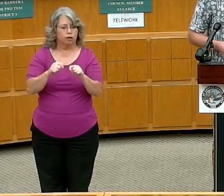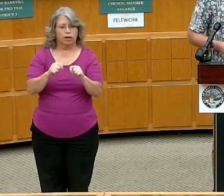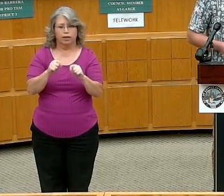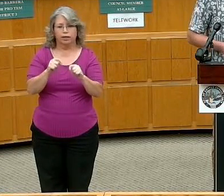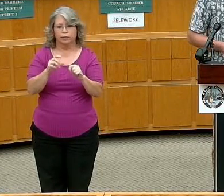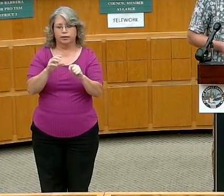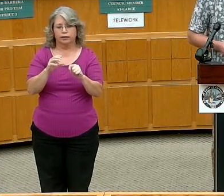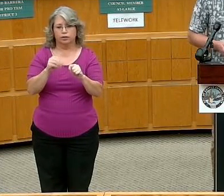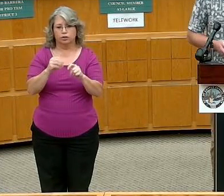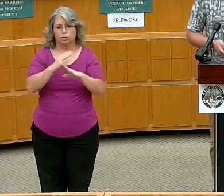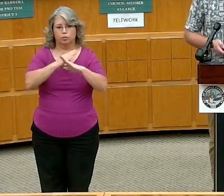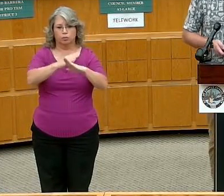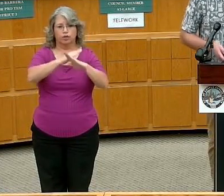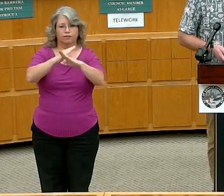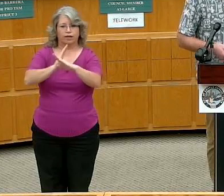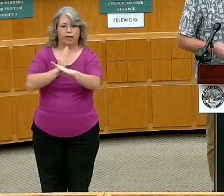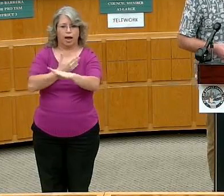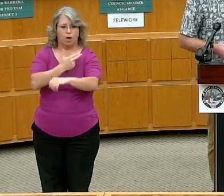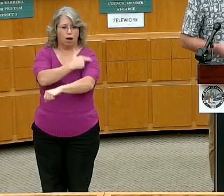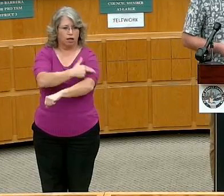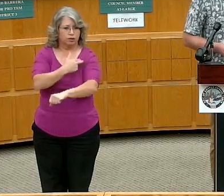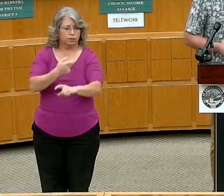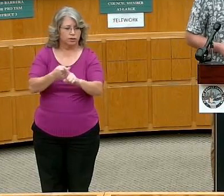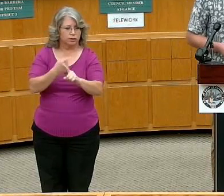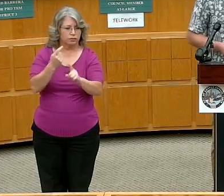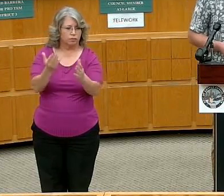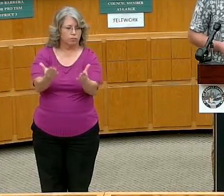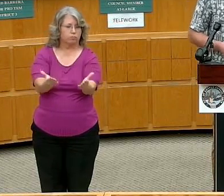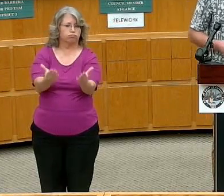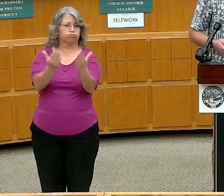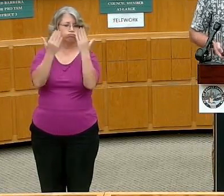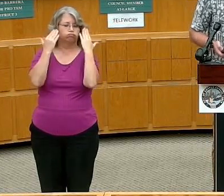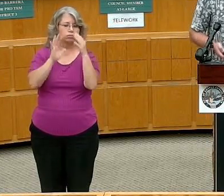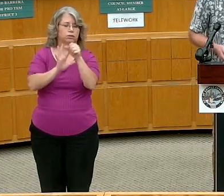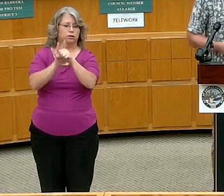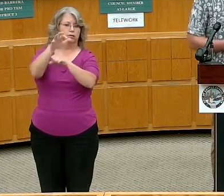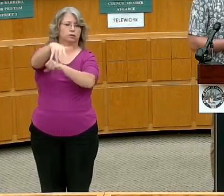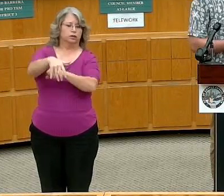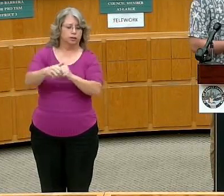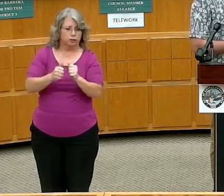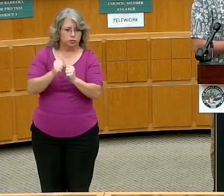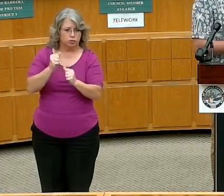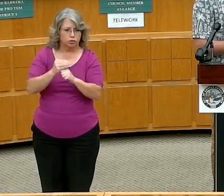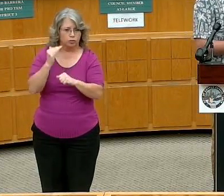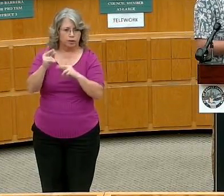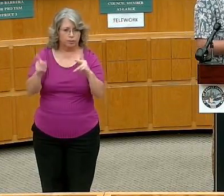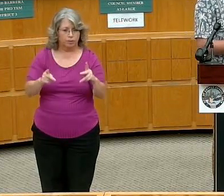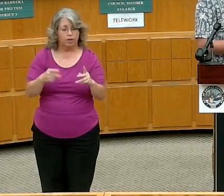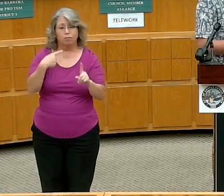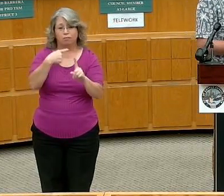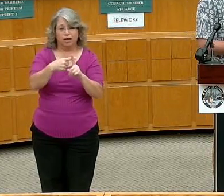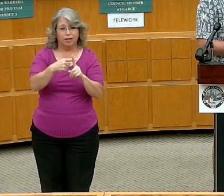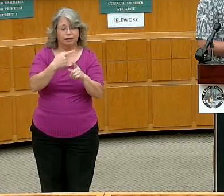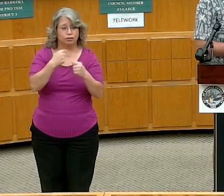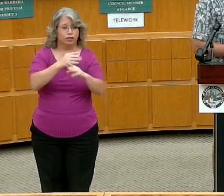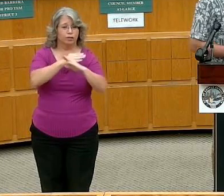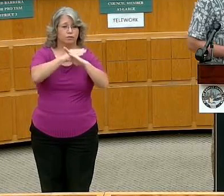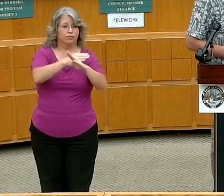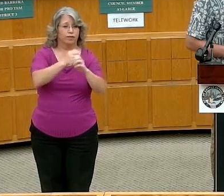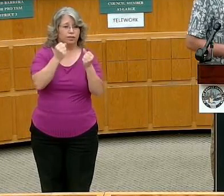try to prevent those hospitals from overflowing and the fatalities that could occur if we let this get out of